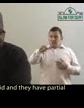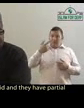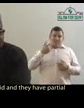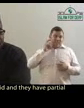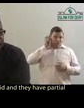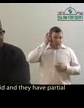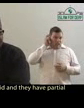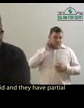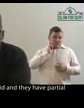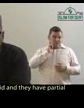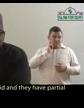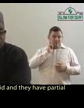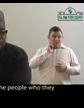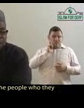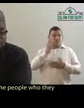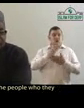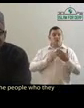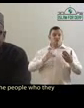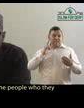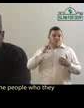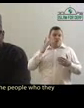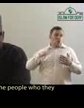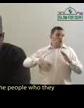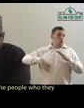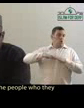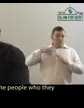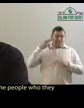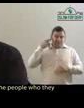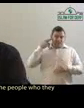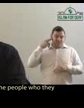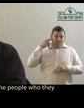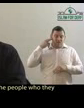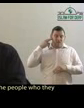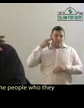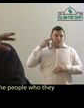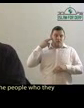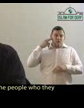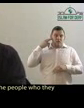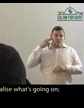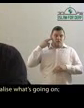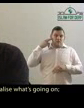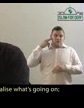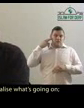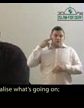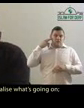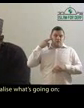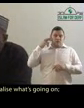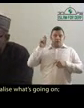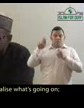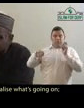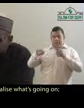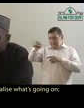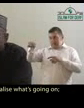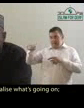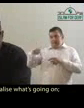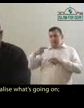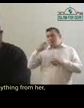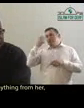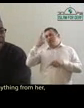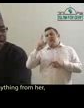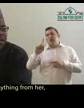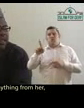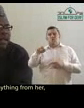aid and they have partial hearing or they're completely deaf, the people who they're dealing with are going to come to realize